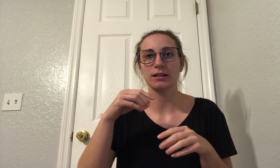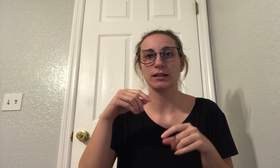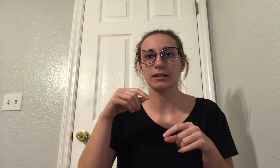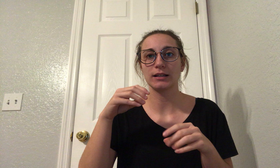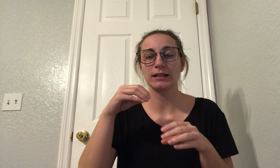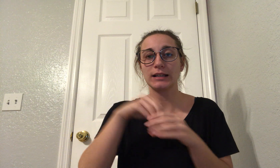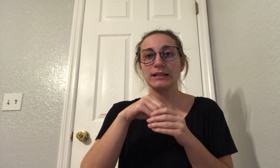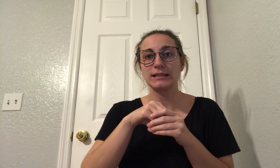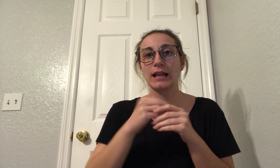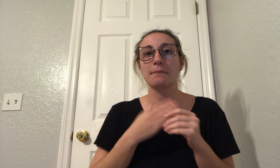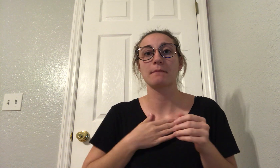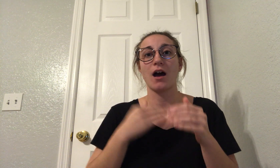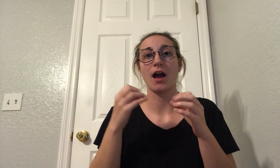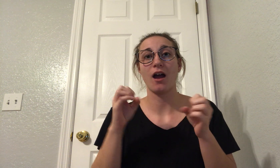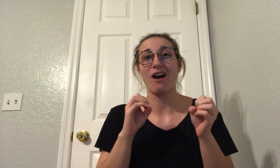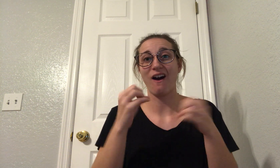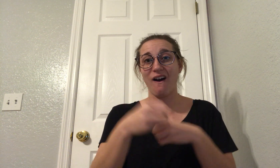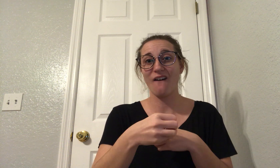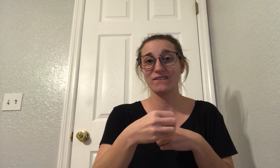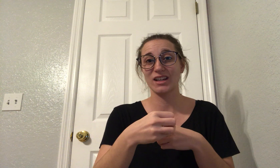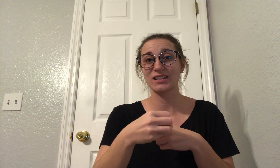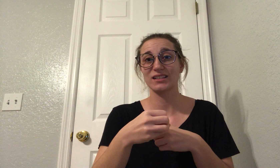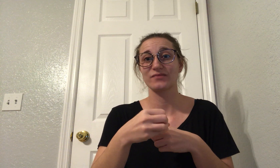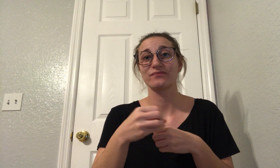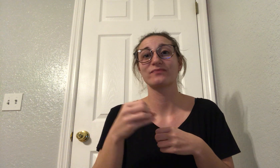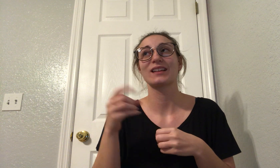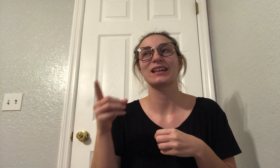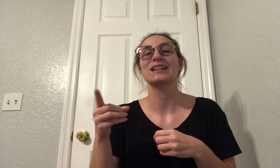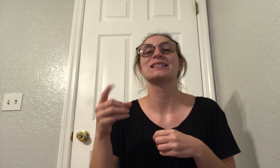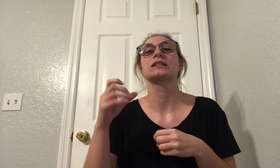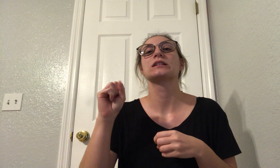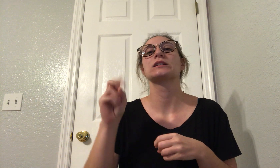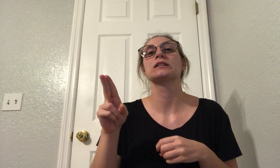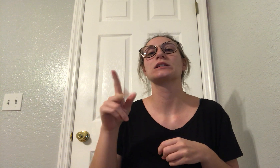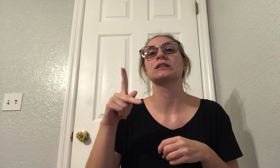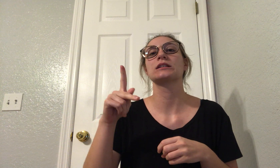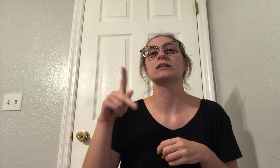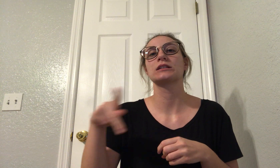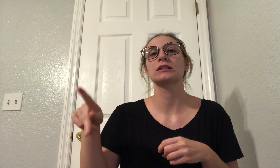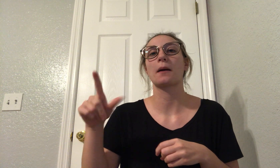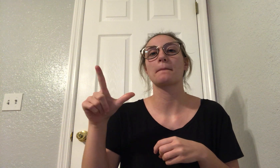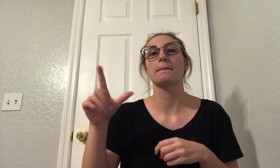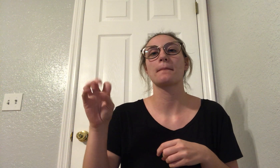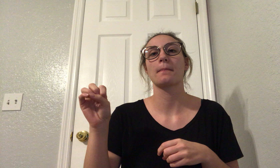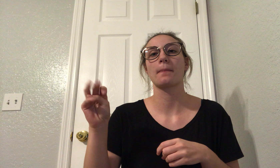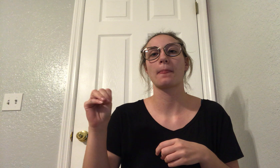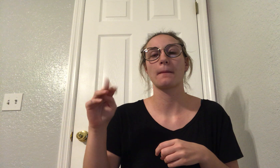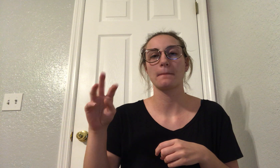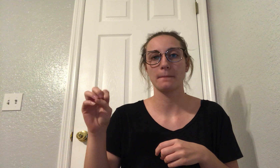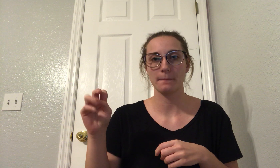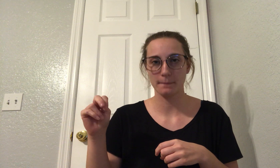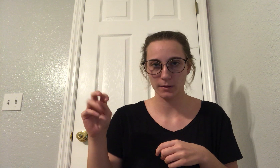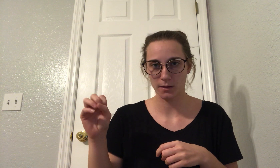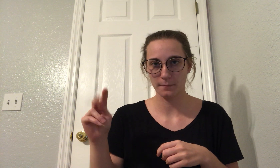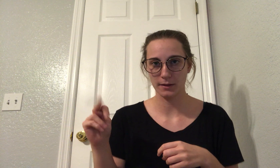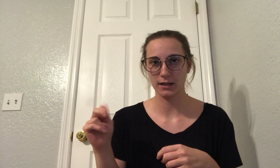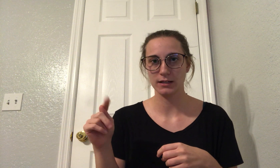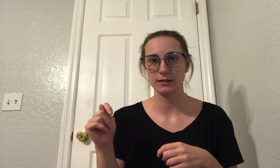supplement. And I am constantly bombarded with companies sending me their newest products. And as I've said before, I will